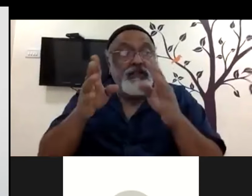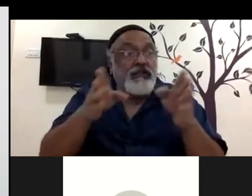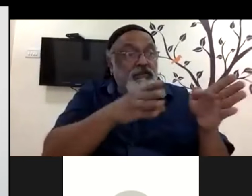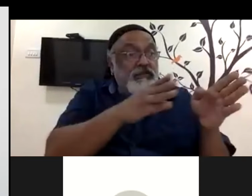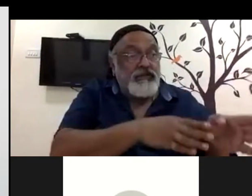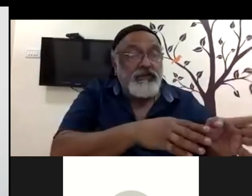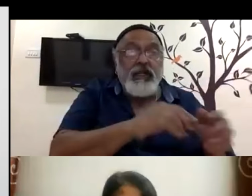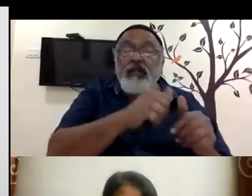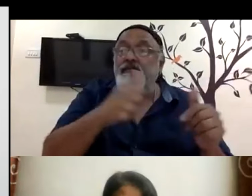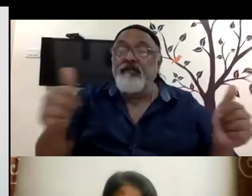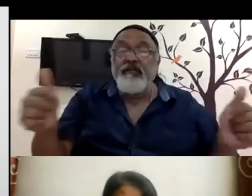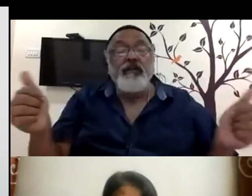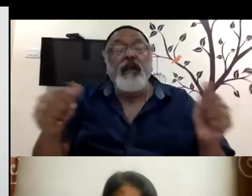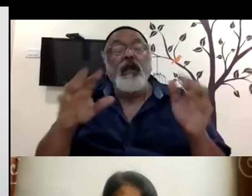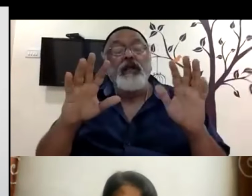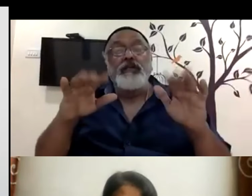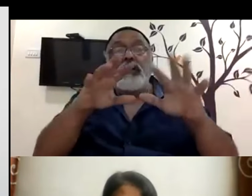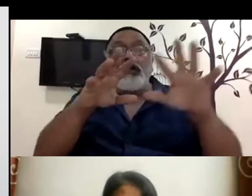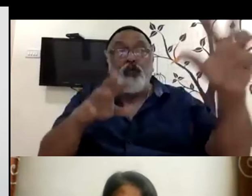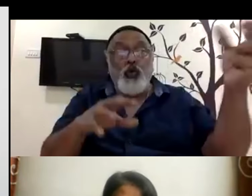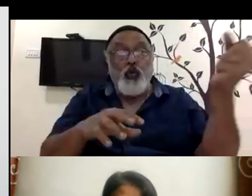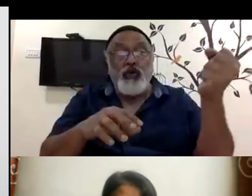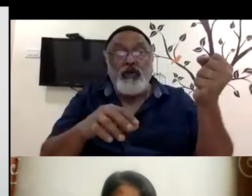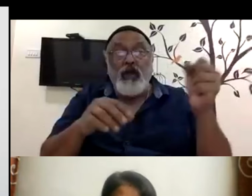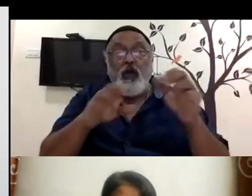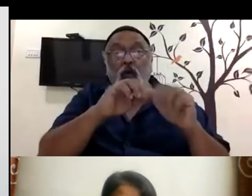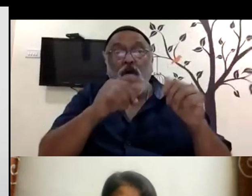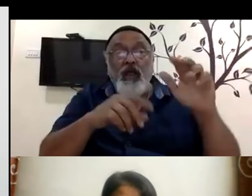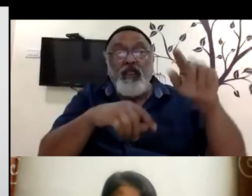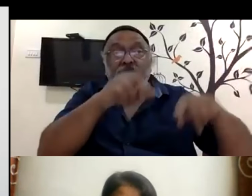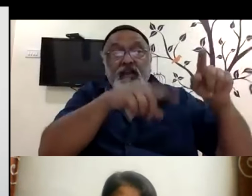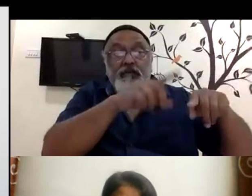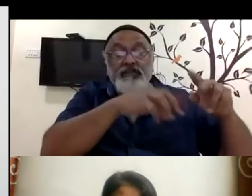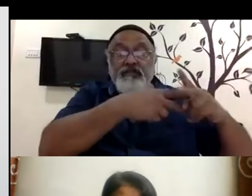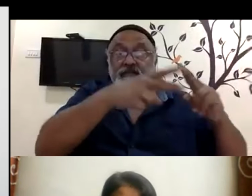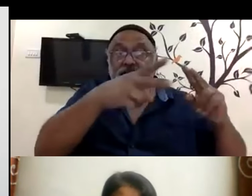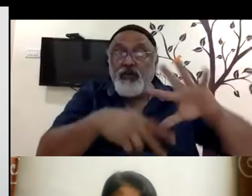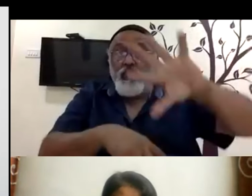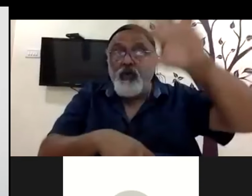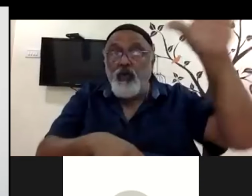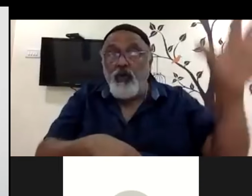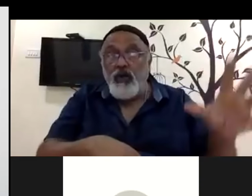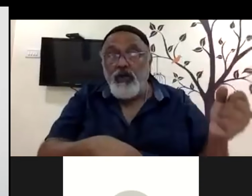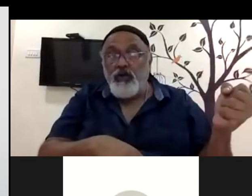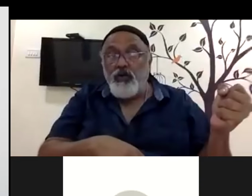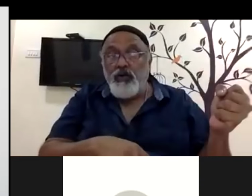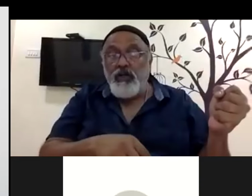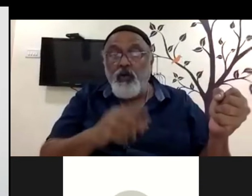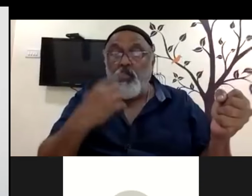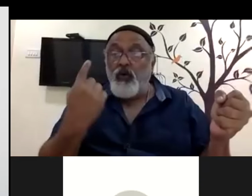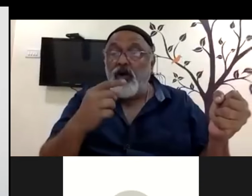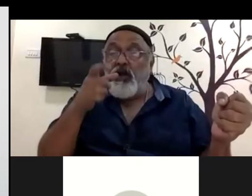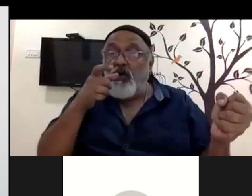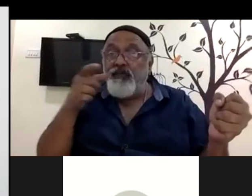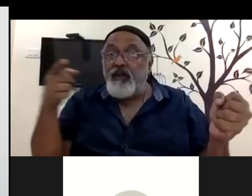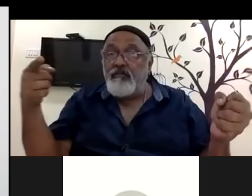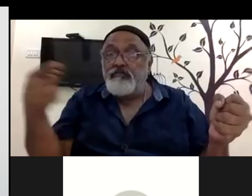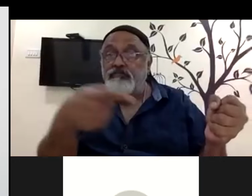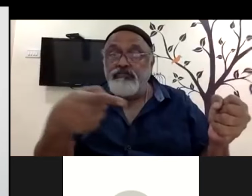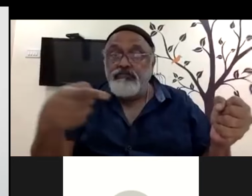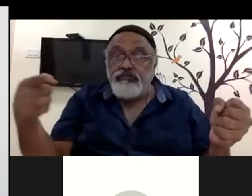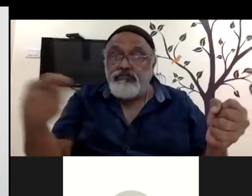might affect sleep are controlled, are in check, and I know what their impact is. Okay, or I am making sure